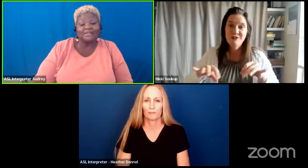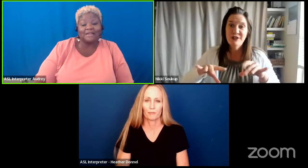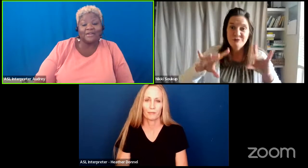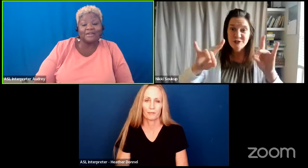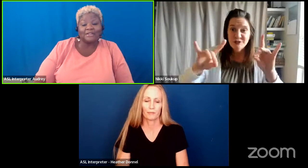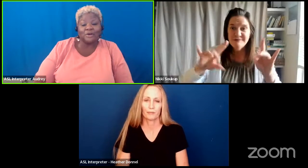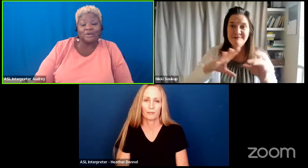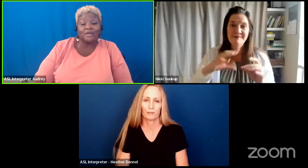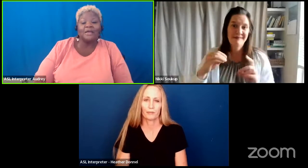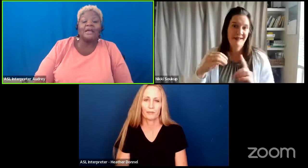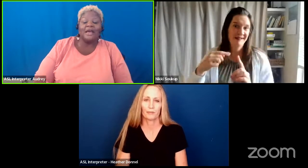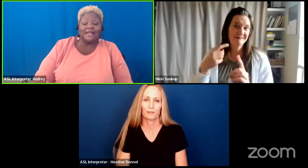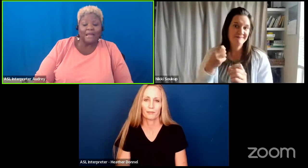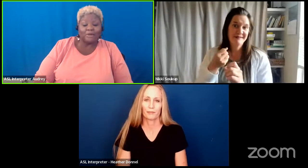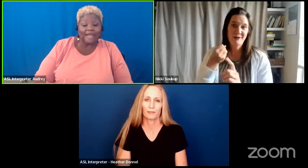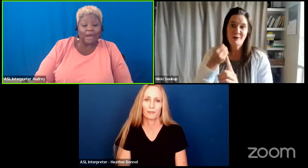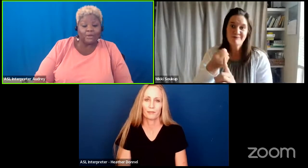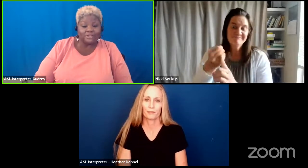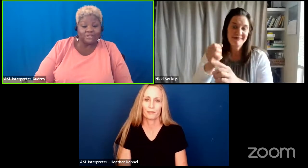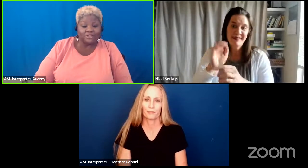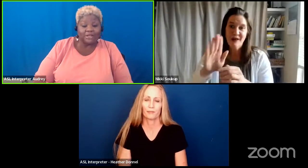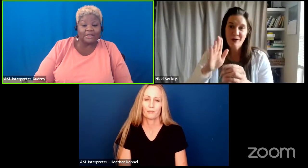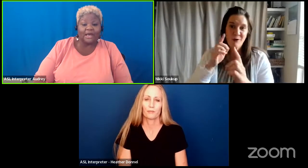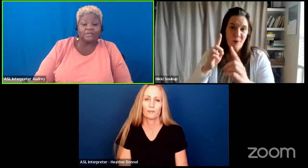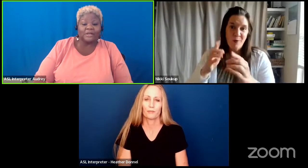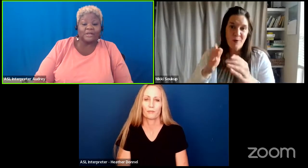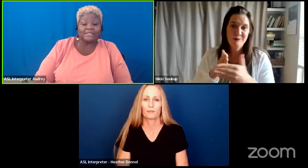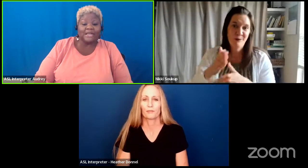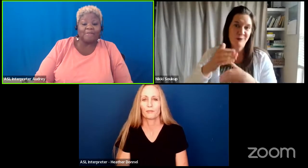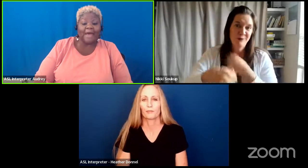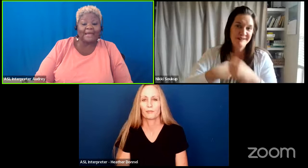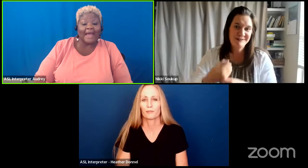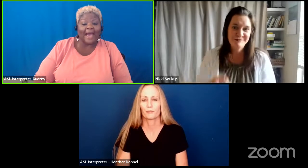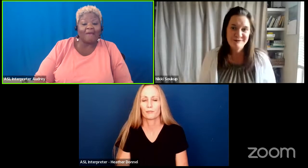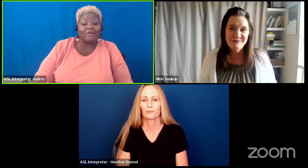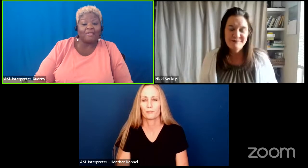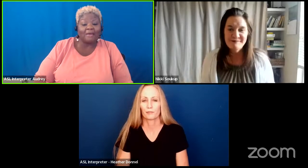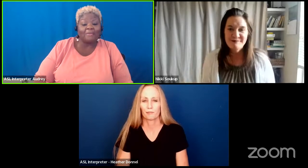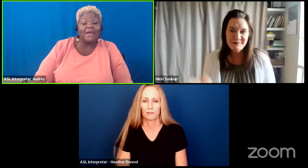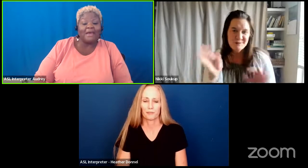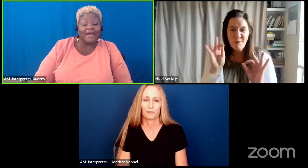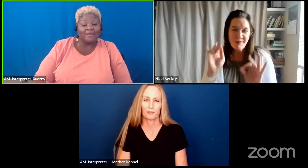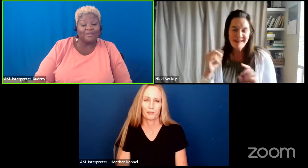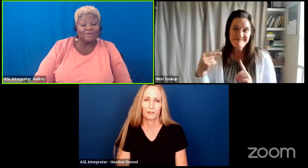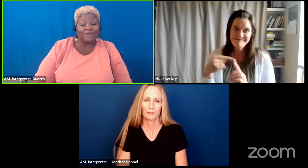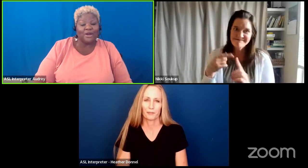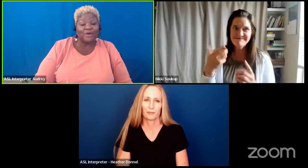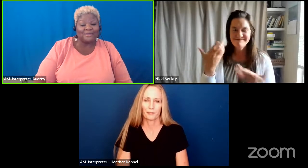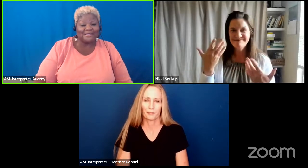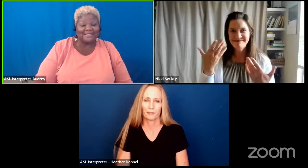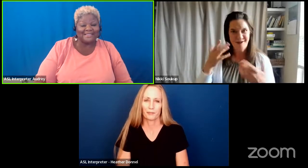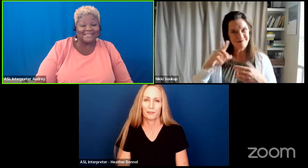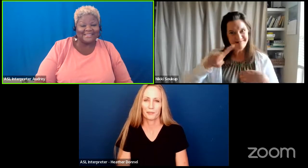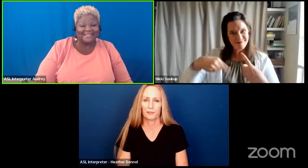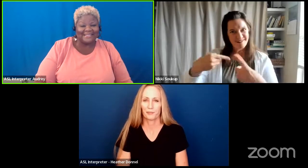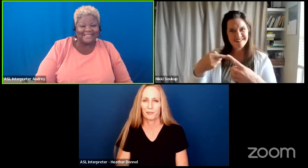the state of Arizona, language acquisition, as well as the impact it have on them and their future